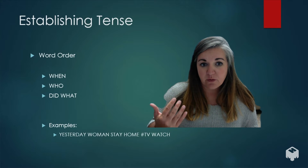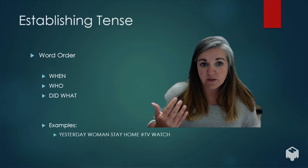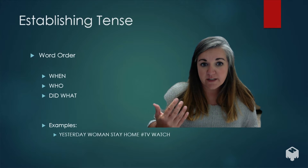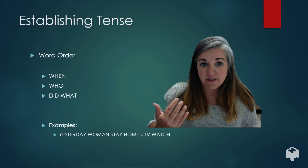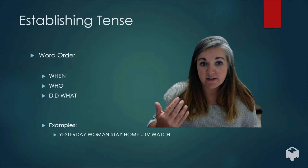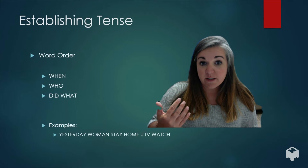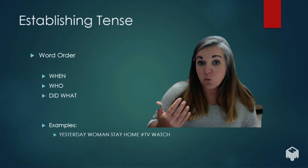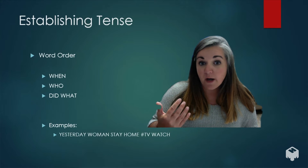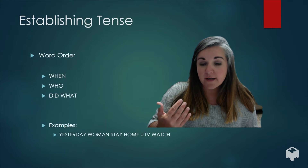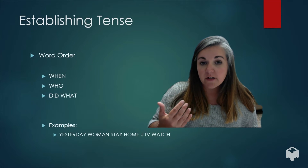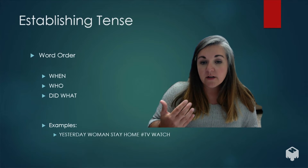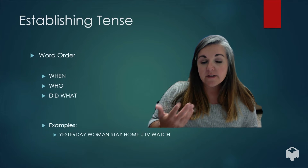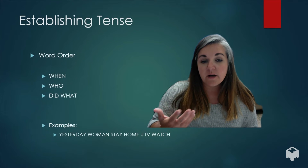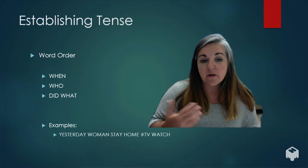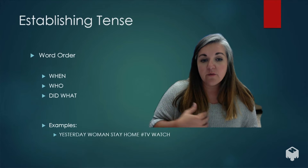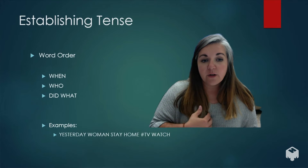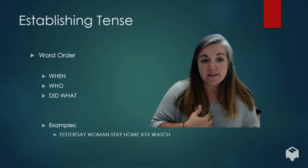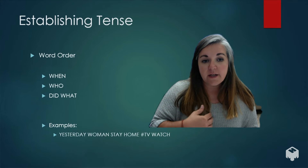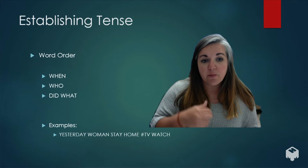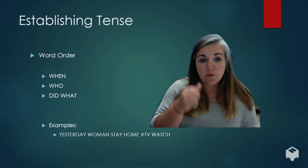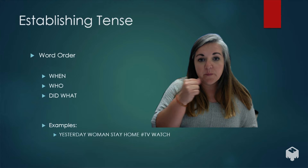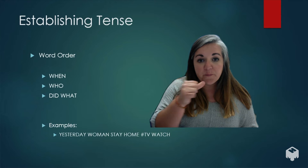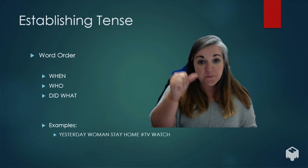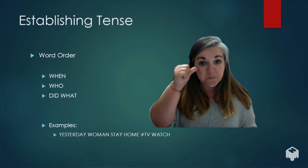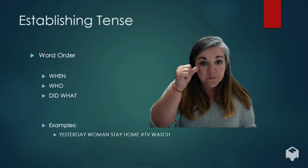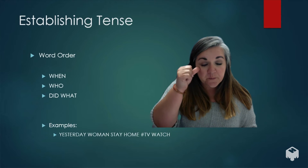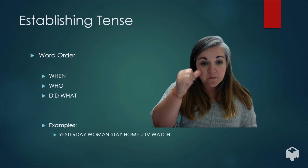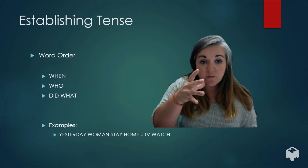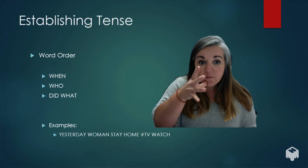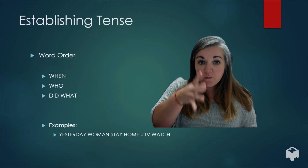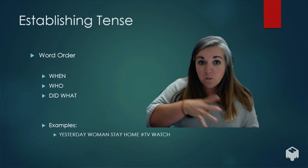we state we did what. So for example,